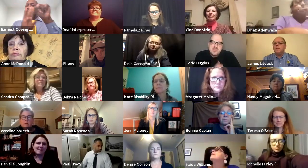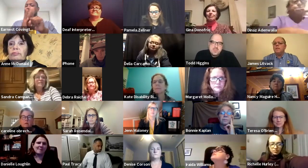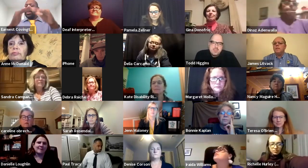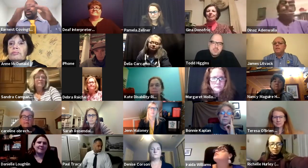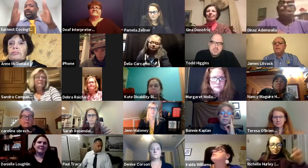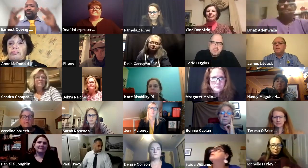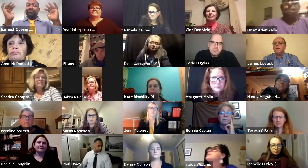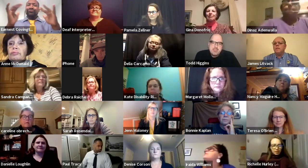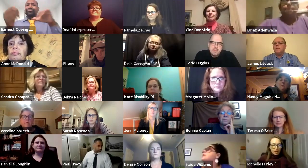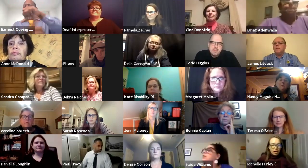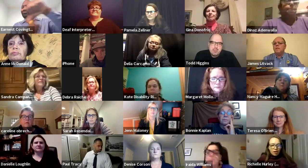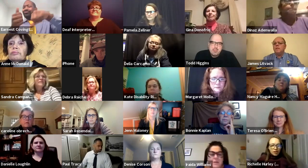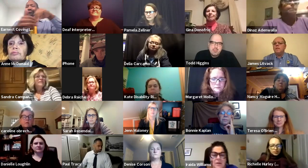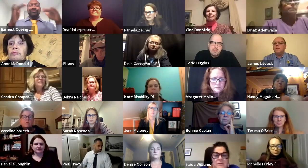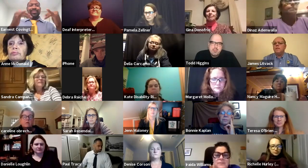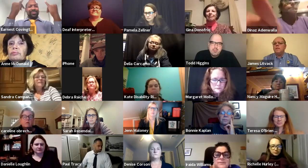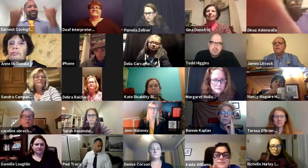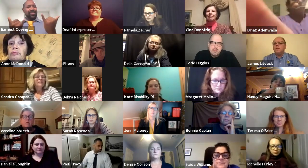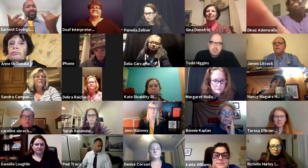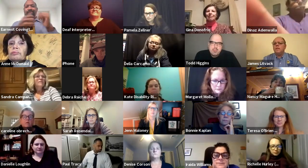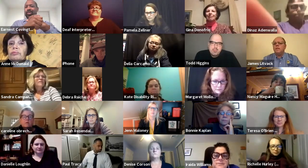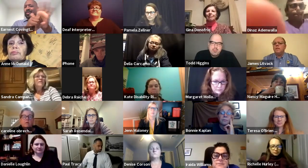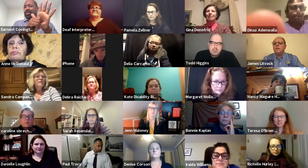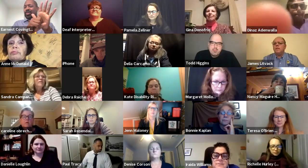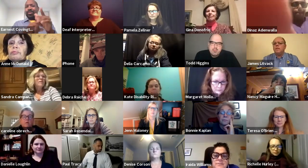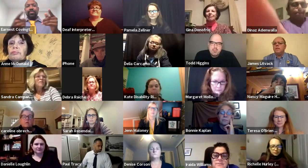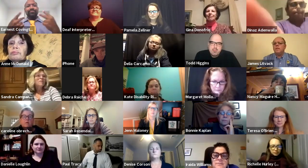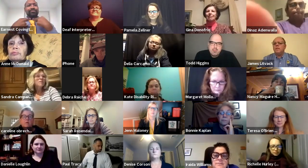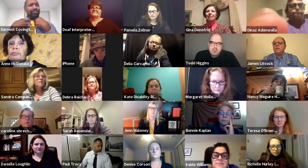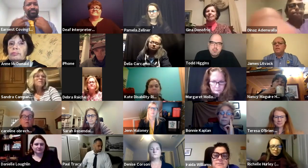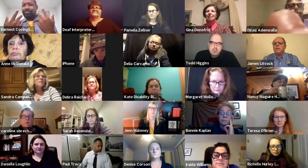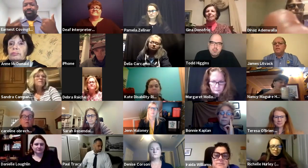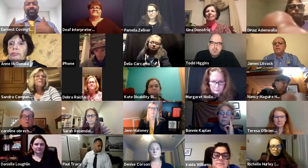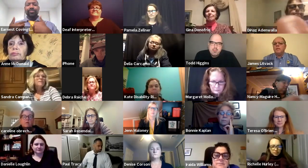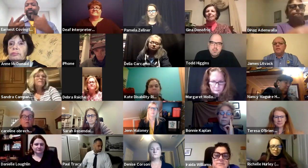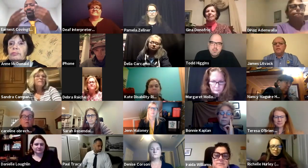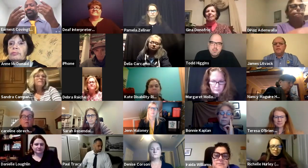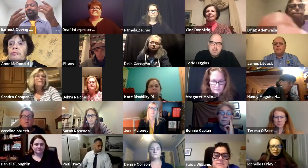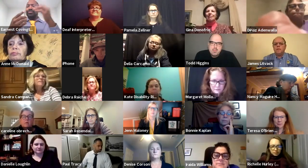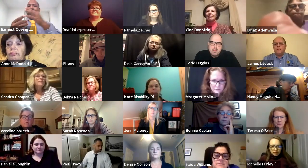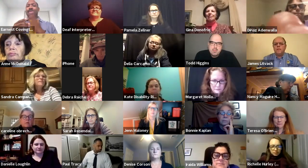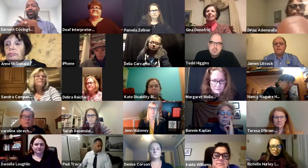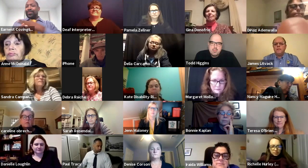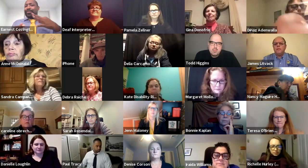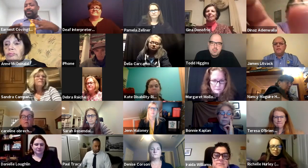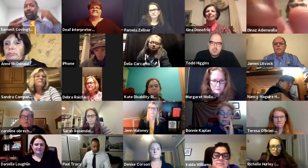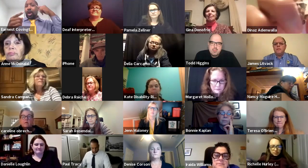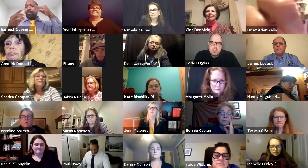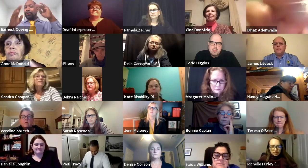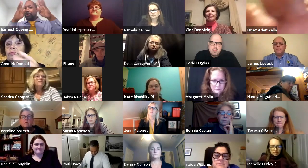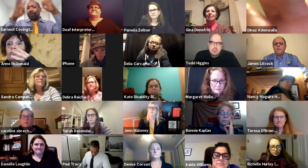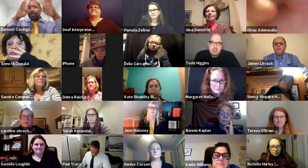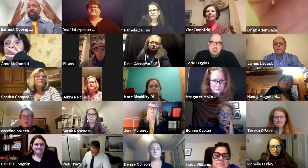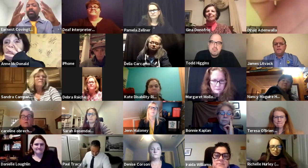know that historically it's been a live event at the State House, but because of COVID, we had to really